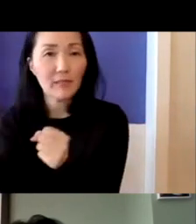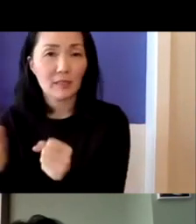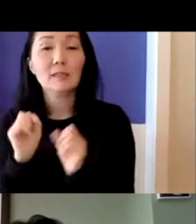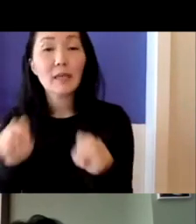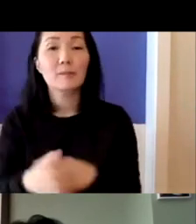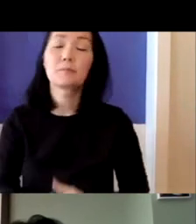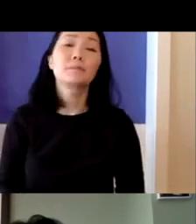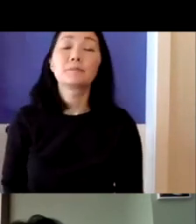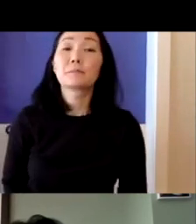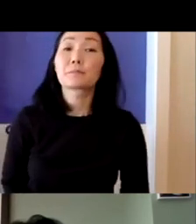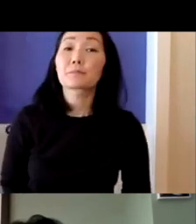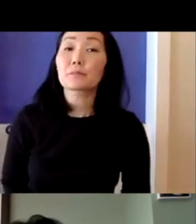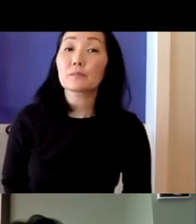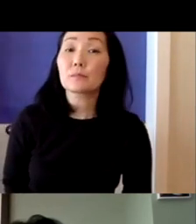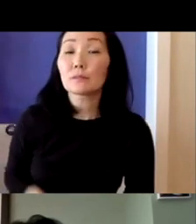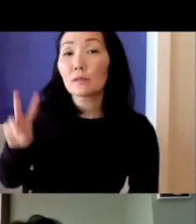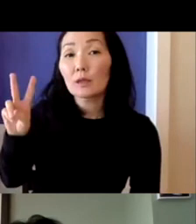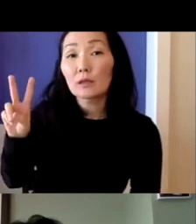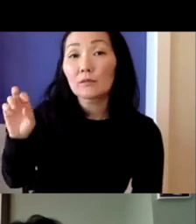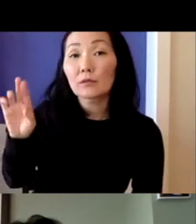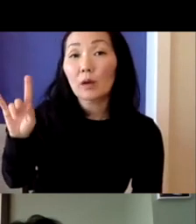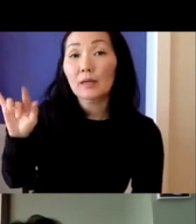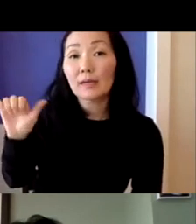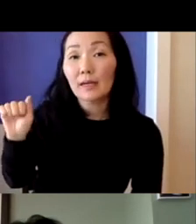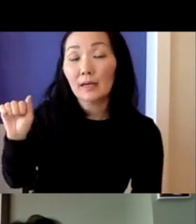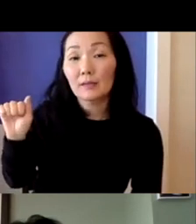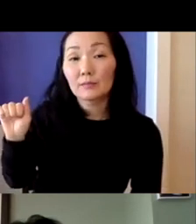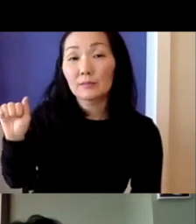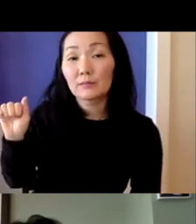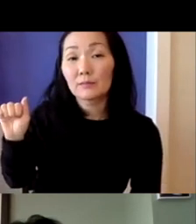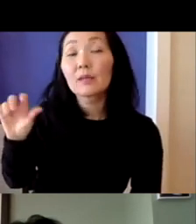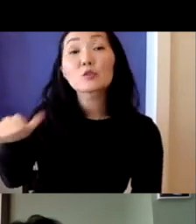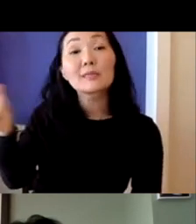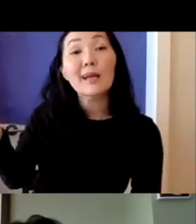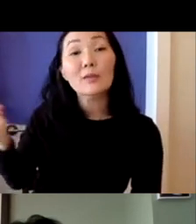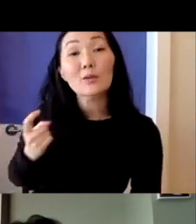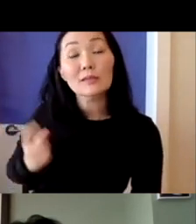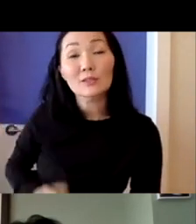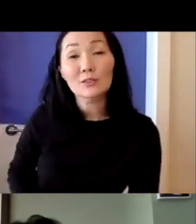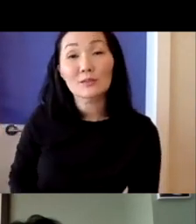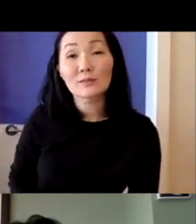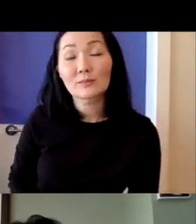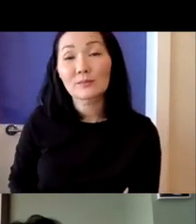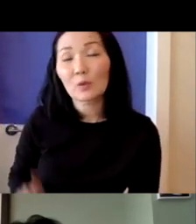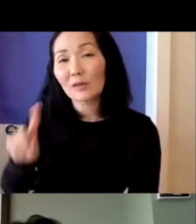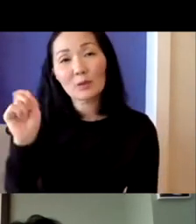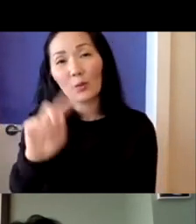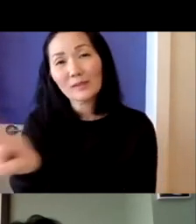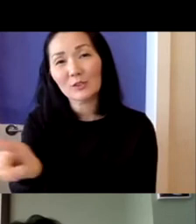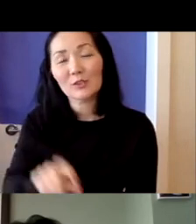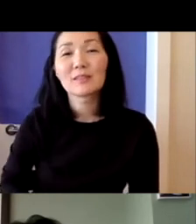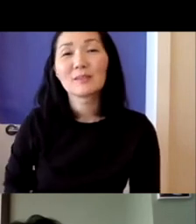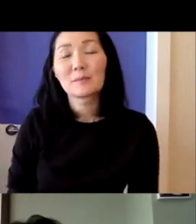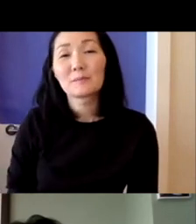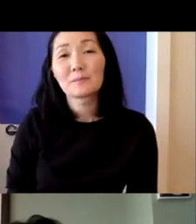Yeah, and I think that ties really nicely into another question that we had. I think a big theme that came up in all of